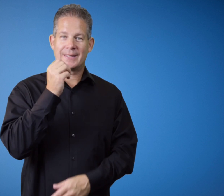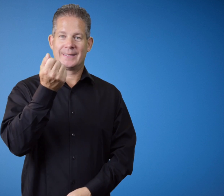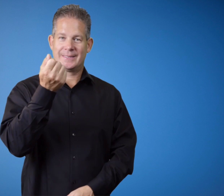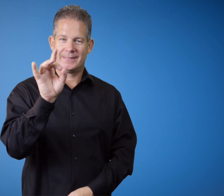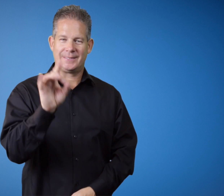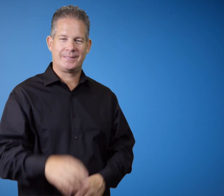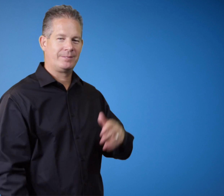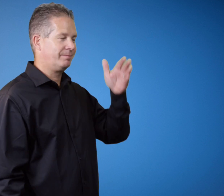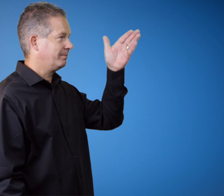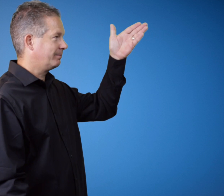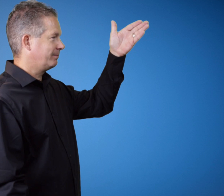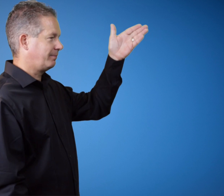When you become 18,